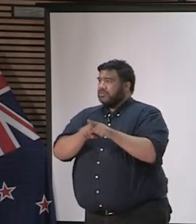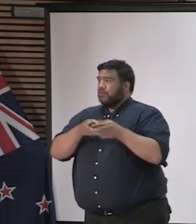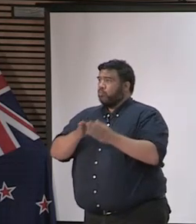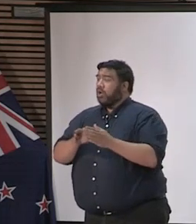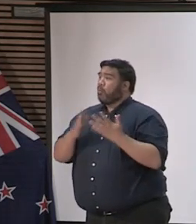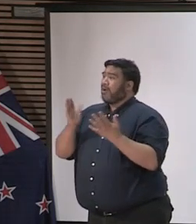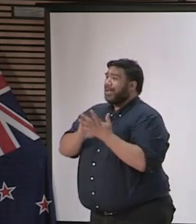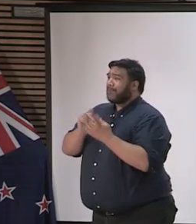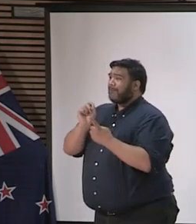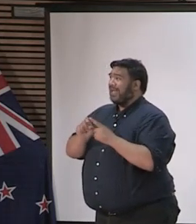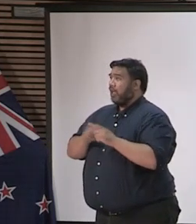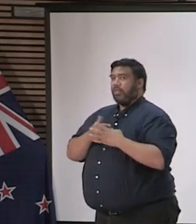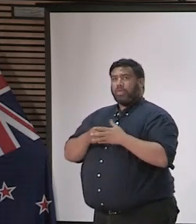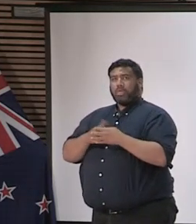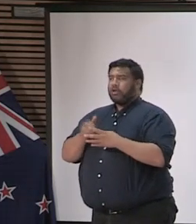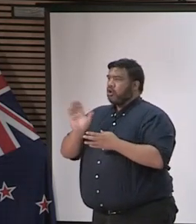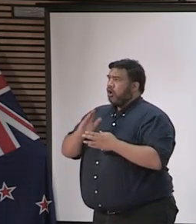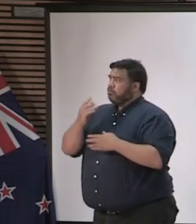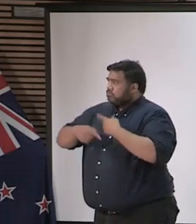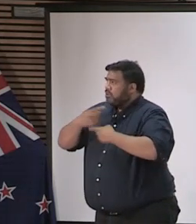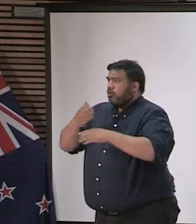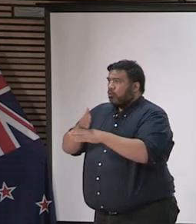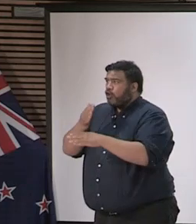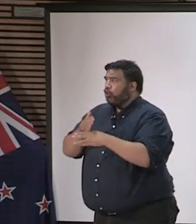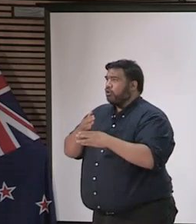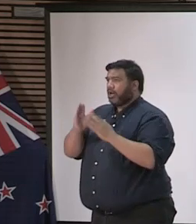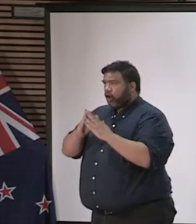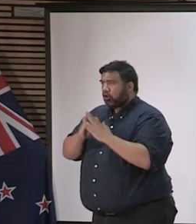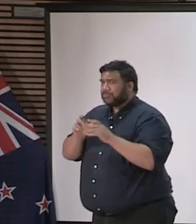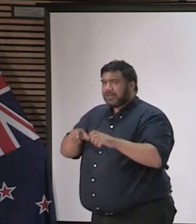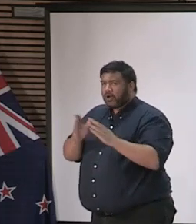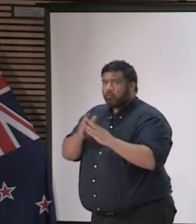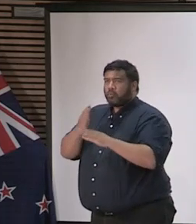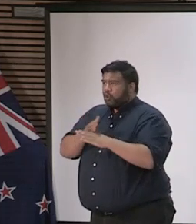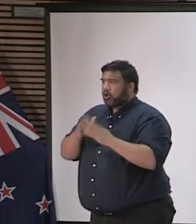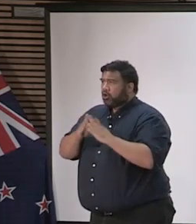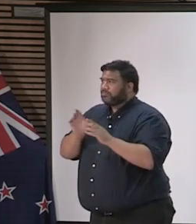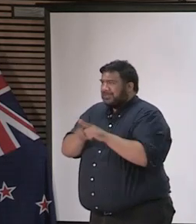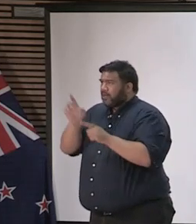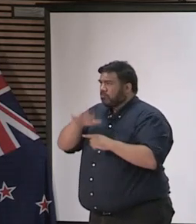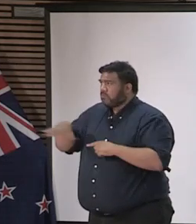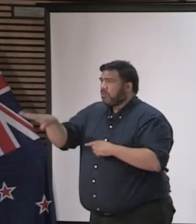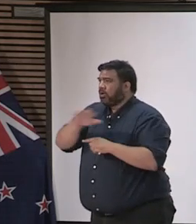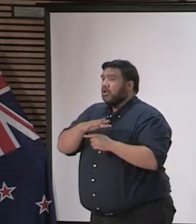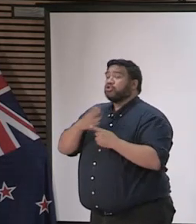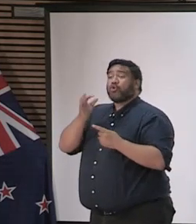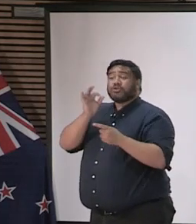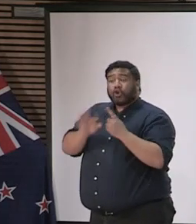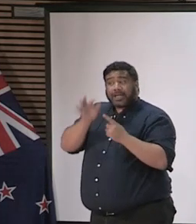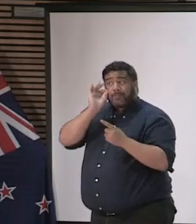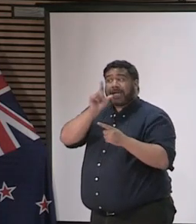Actually, we're continuing to be paid as well, and we should continue to work from home where we can. And so where select committees can continue to do their work from